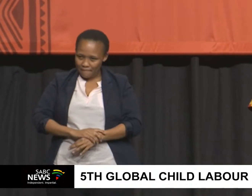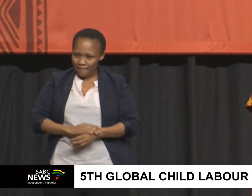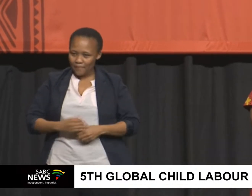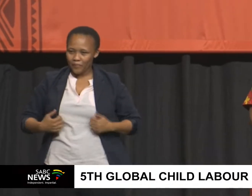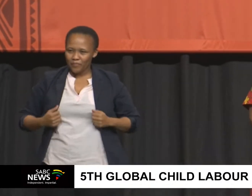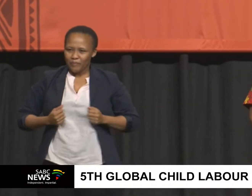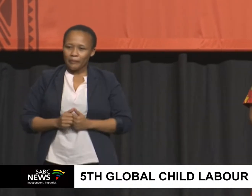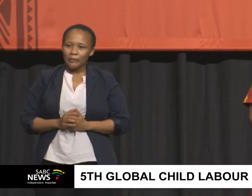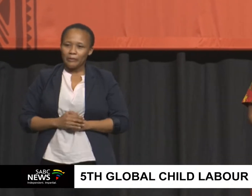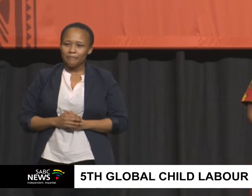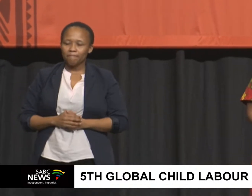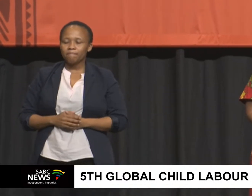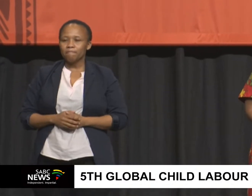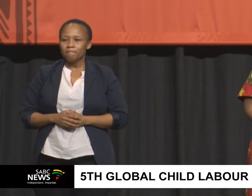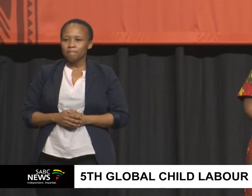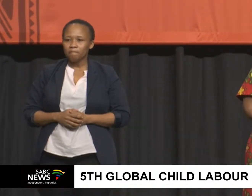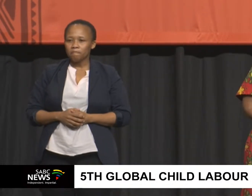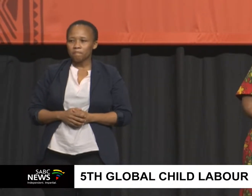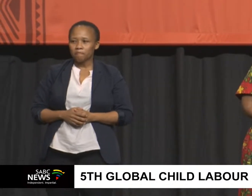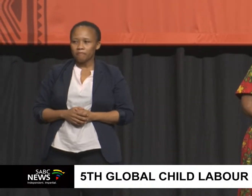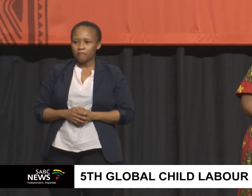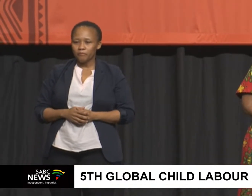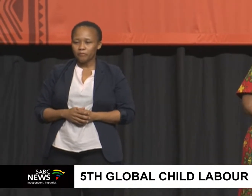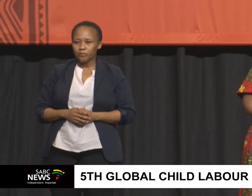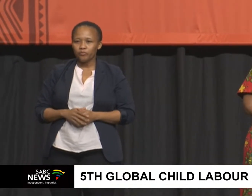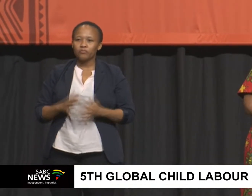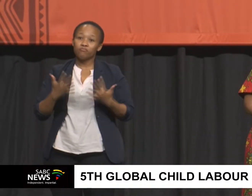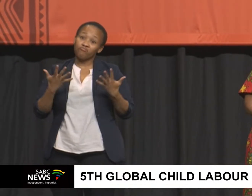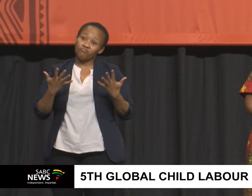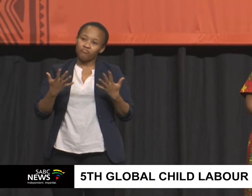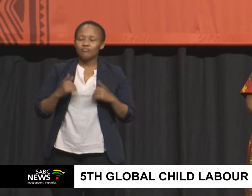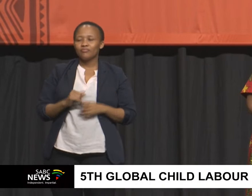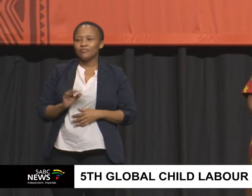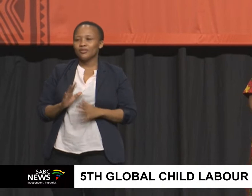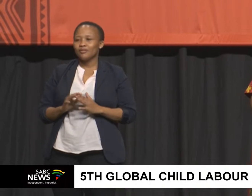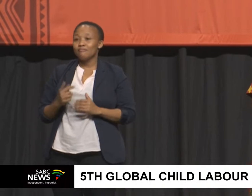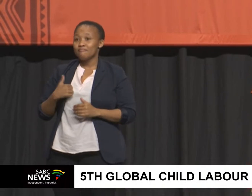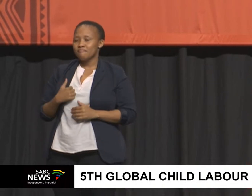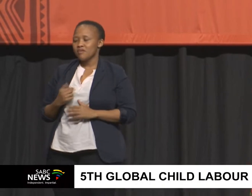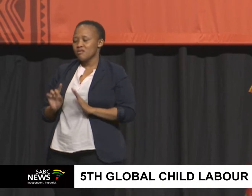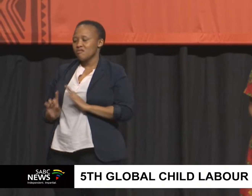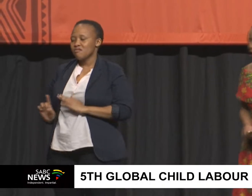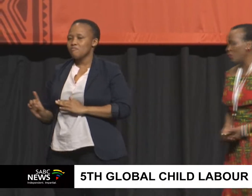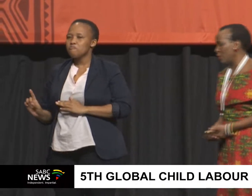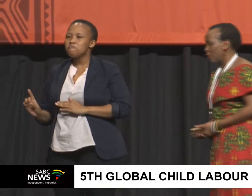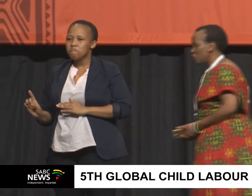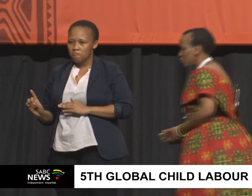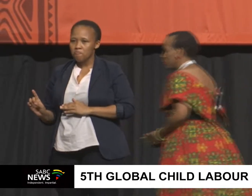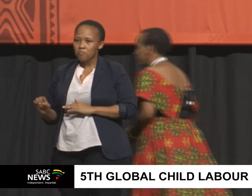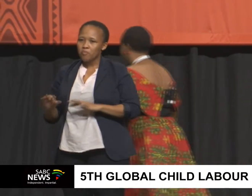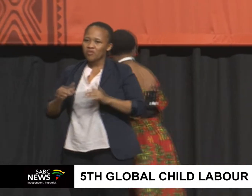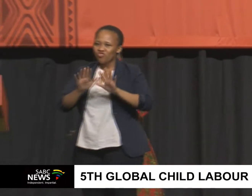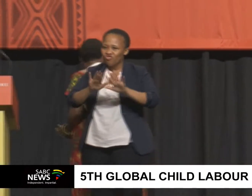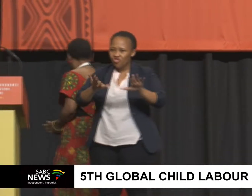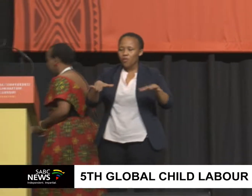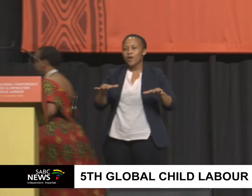As I descend the stage and allow the children to speak, Ms. Makwetla, the stage is yours. Thank you very much.